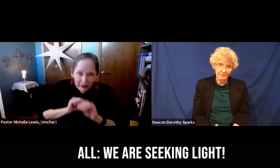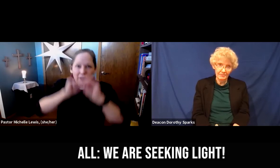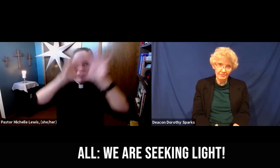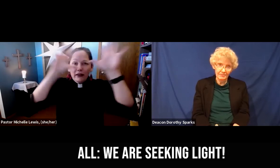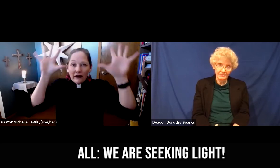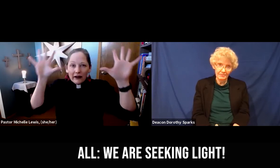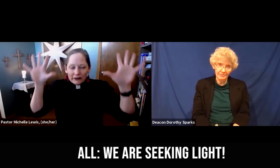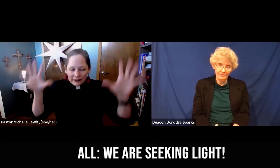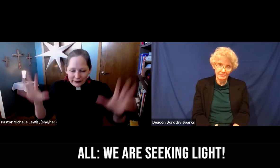light.